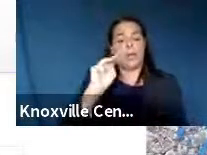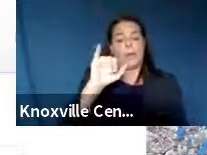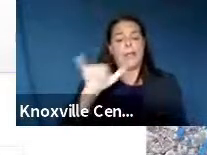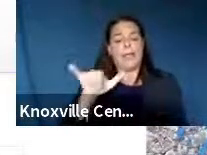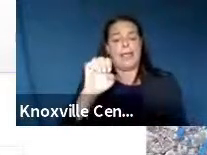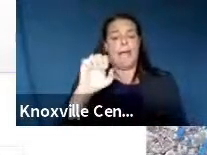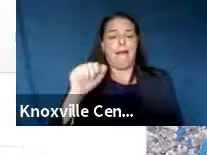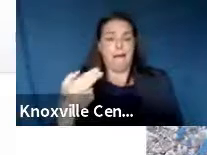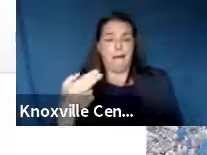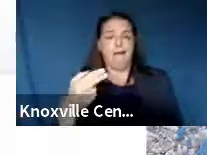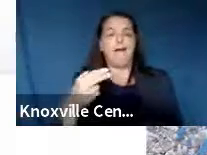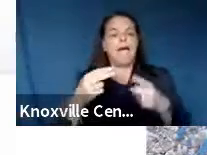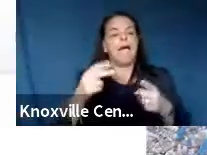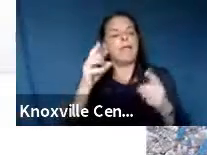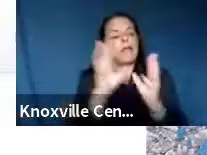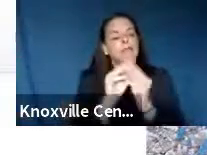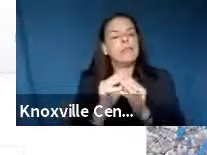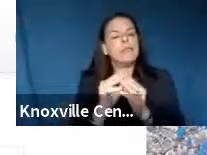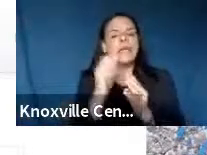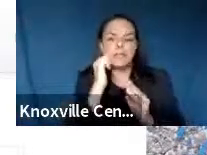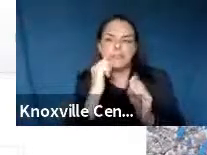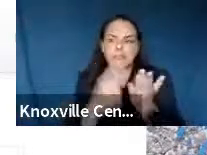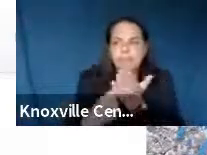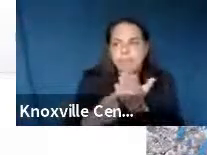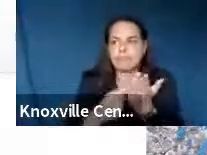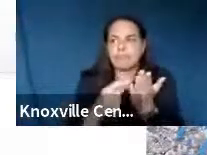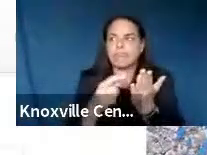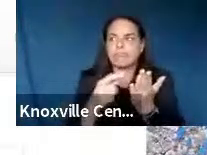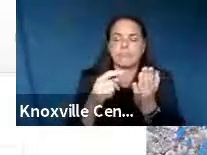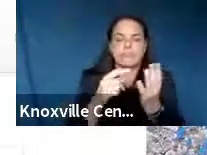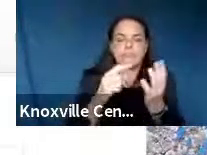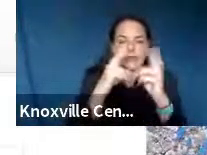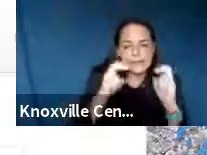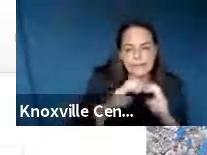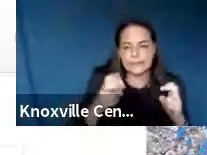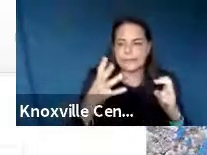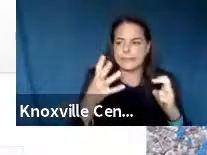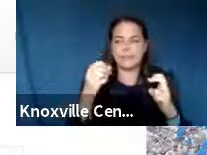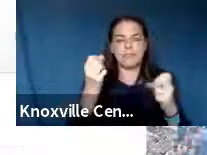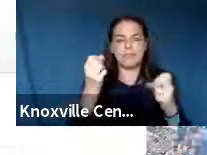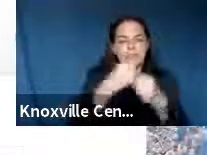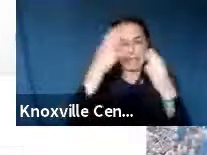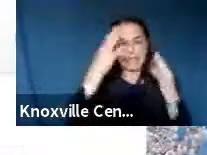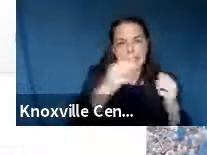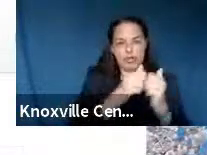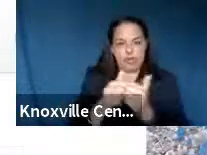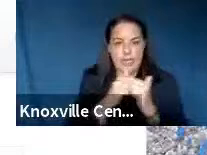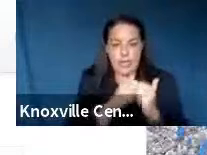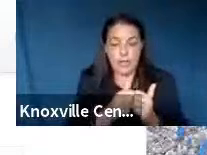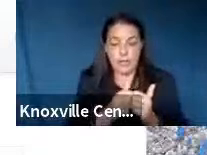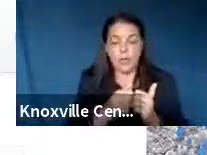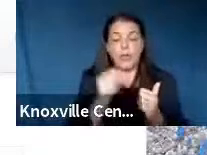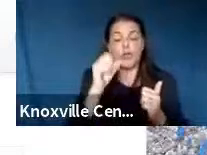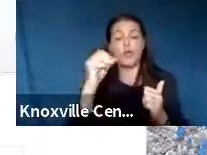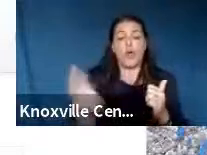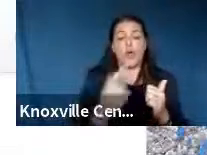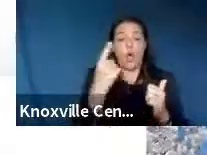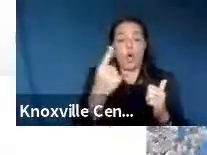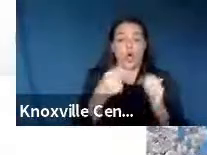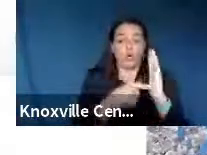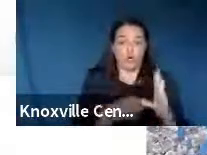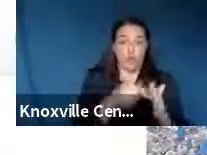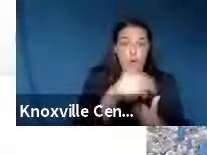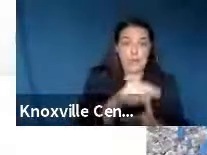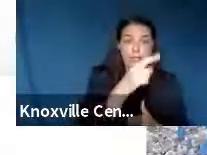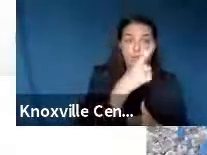daily, assess the situation, and plan their response together. As always, decisions regarding how to classify this benchmark as green, yellow,